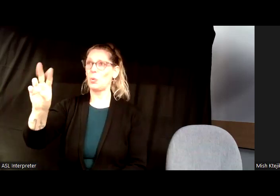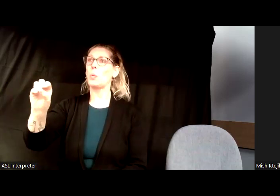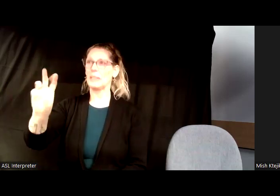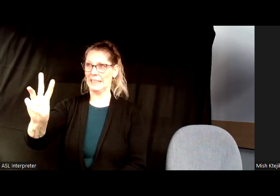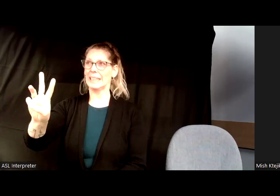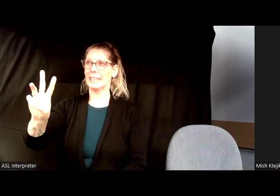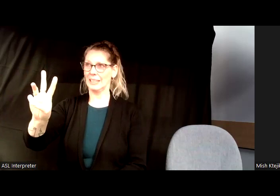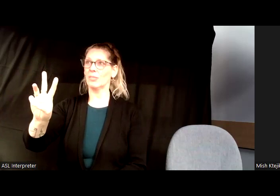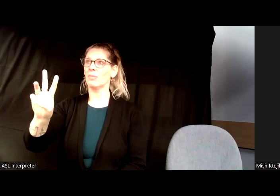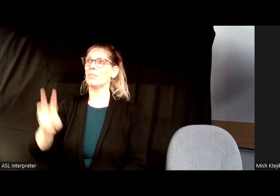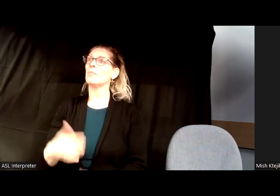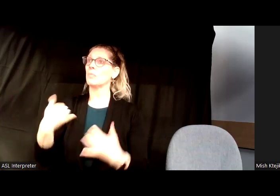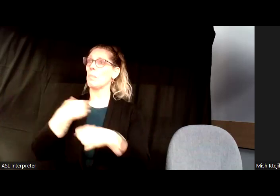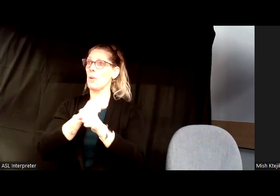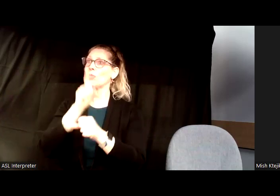12:06.